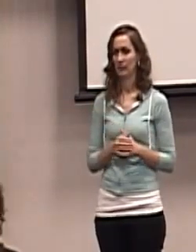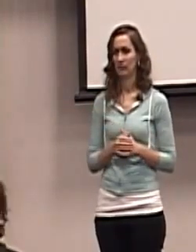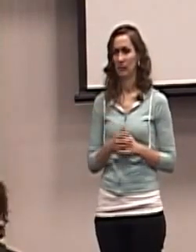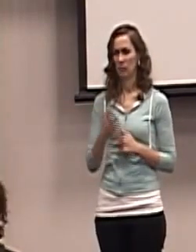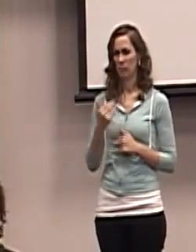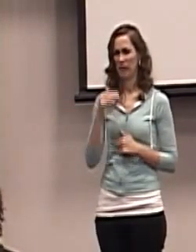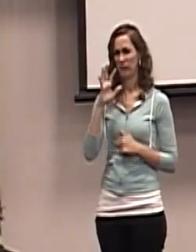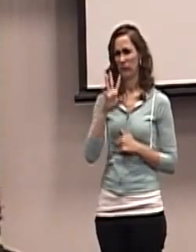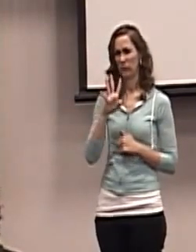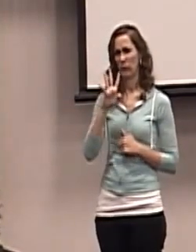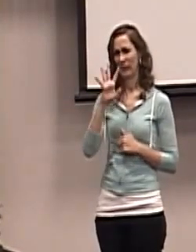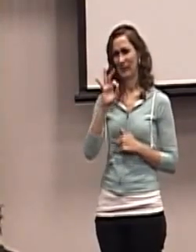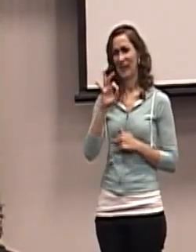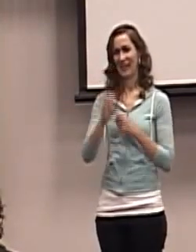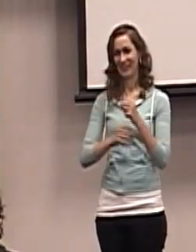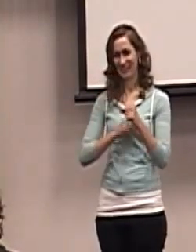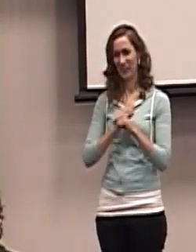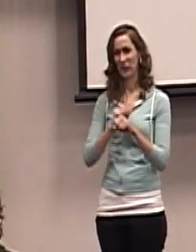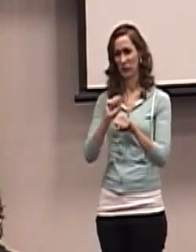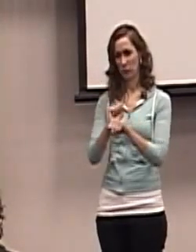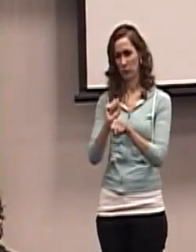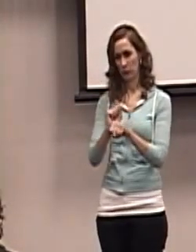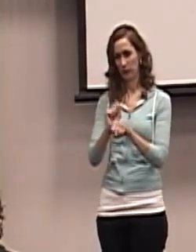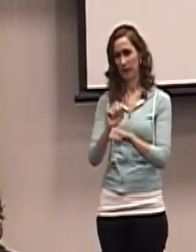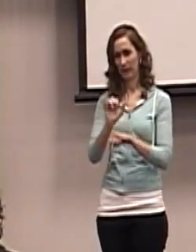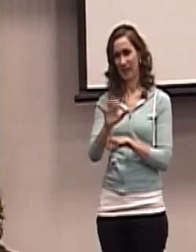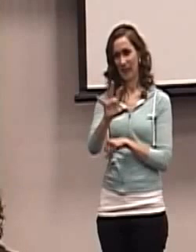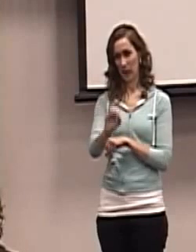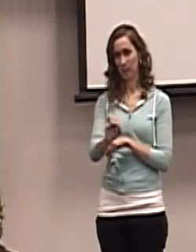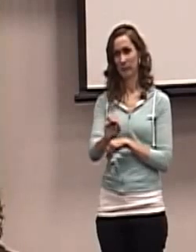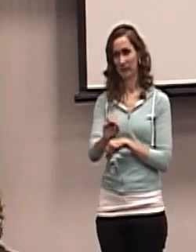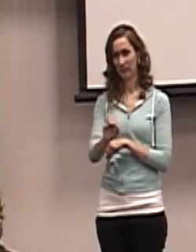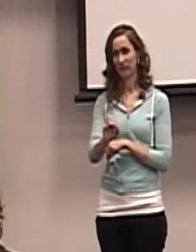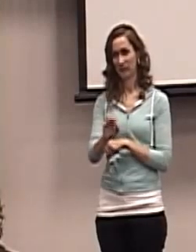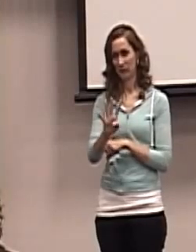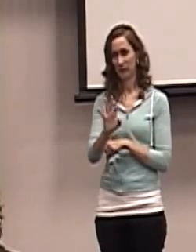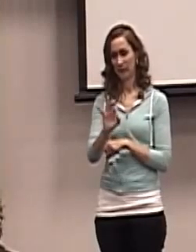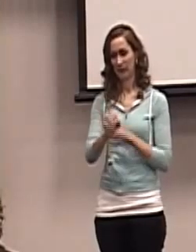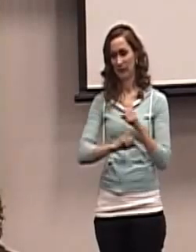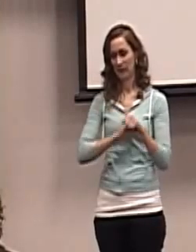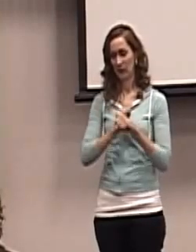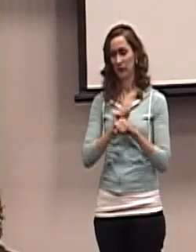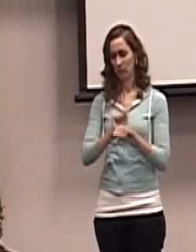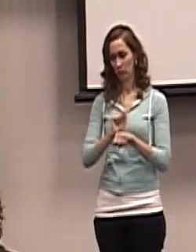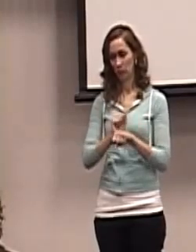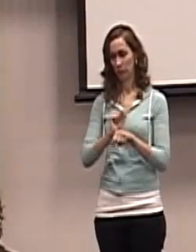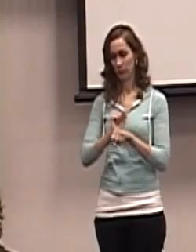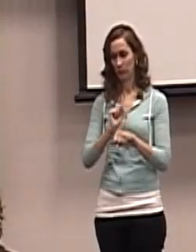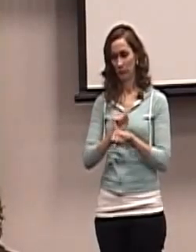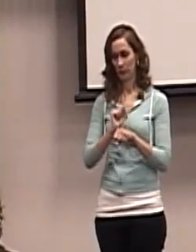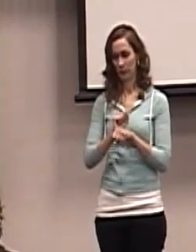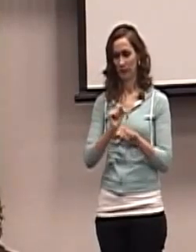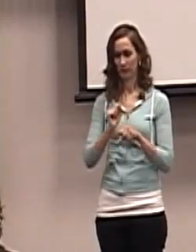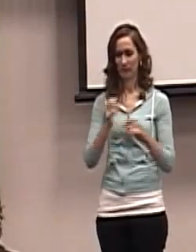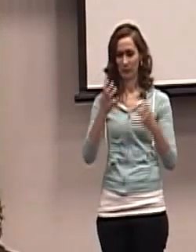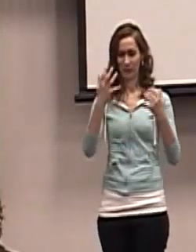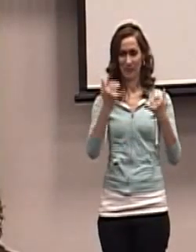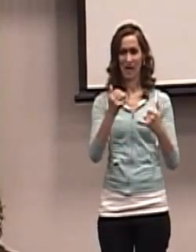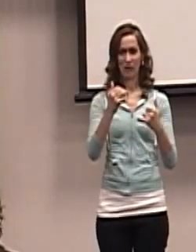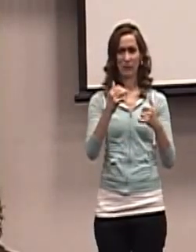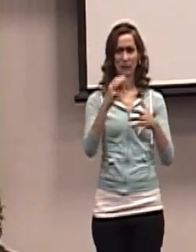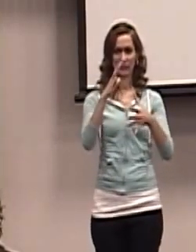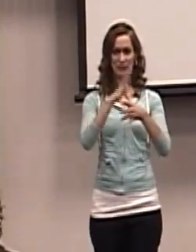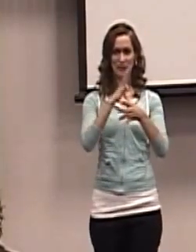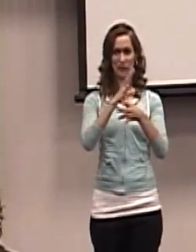49 years through that employment that I received there, and it allows Senior AIM